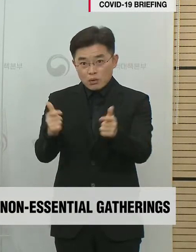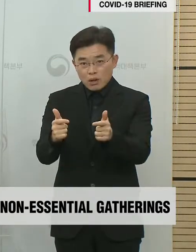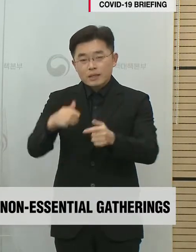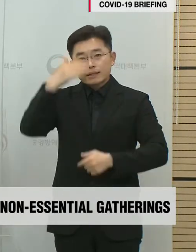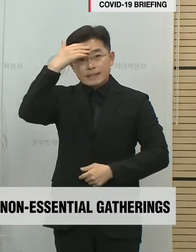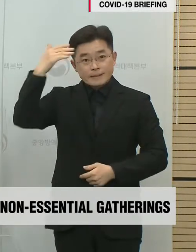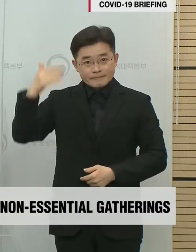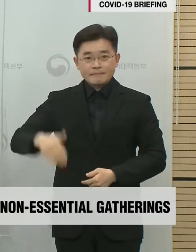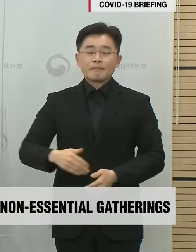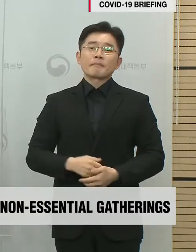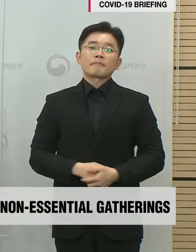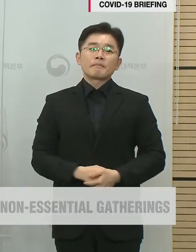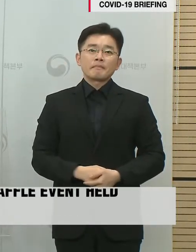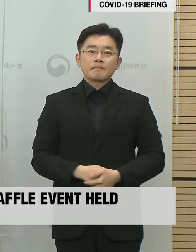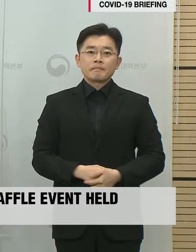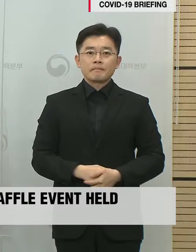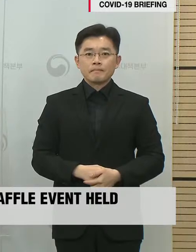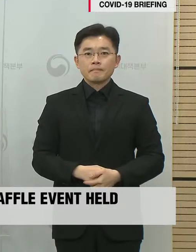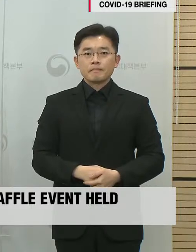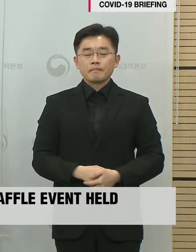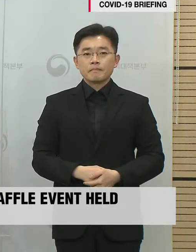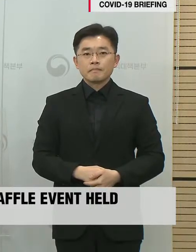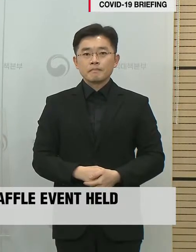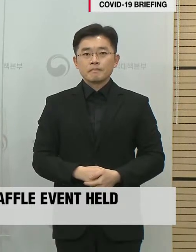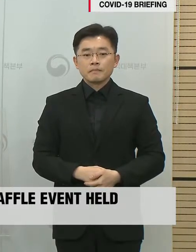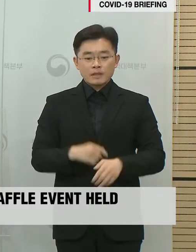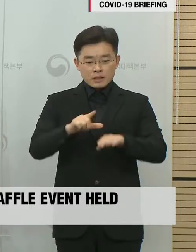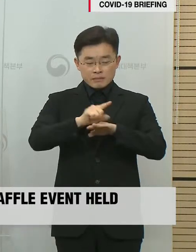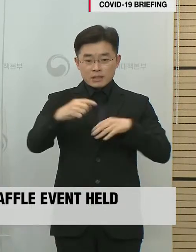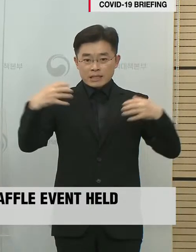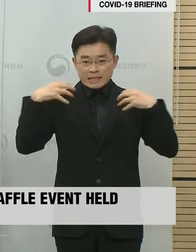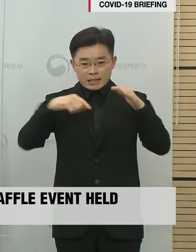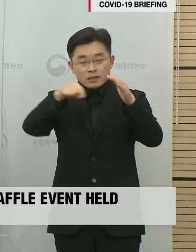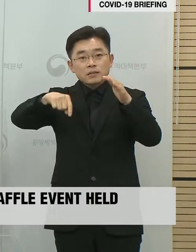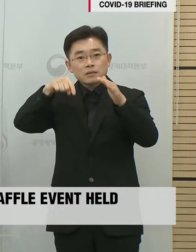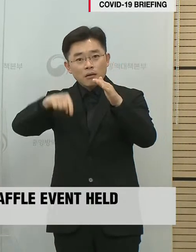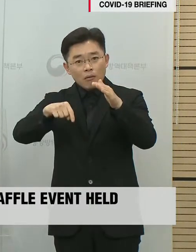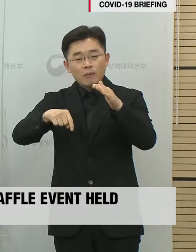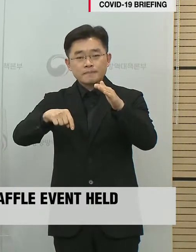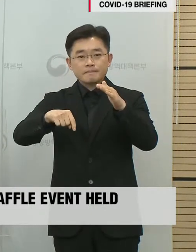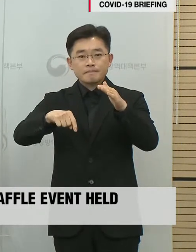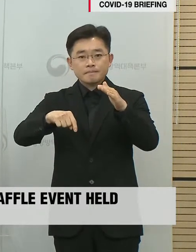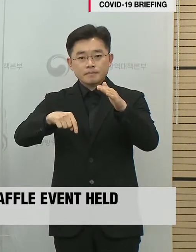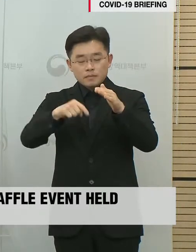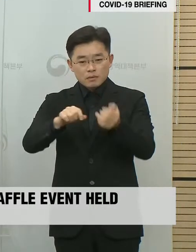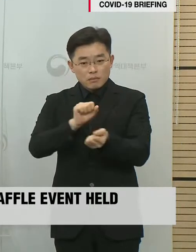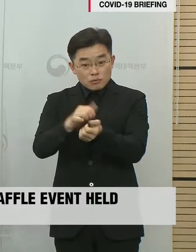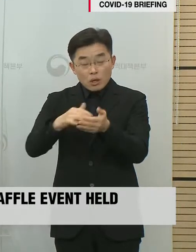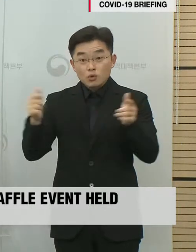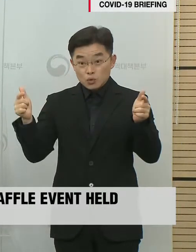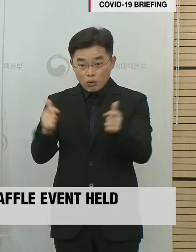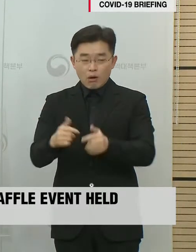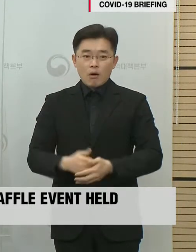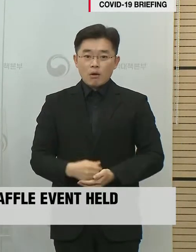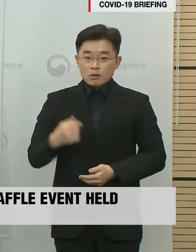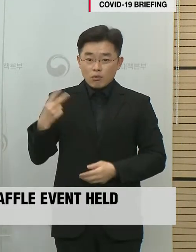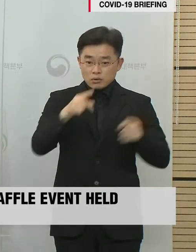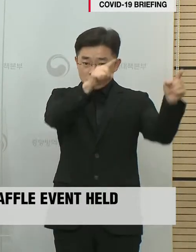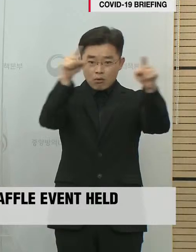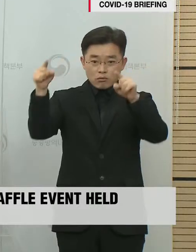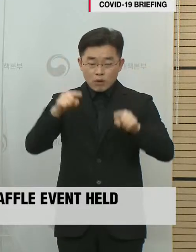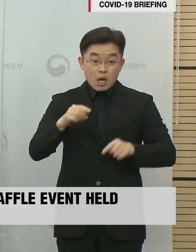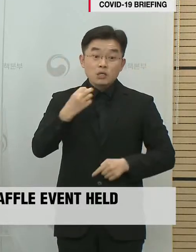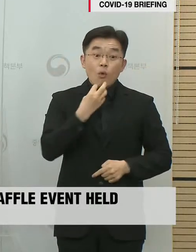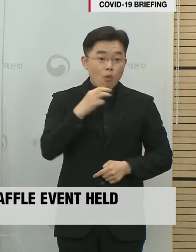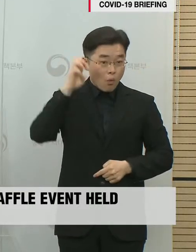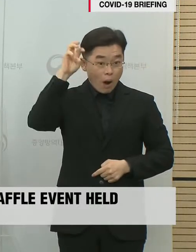stop in the continued exponential surge in the number of confirmed cases, and we are continuing to witness a continued